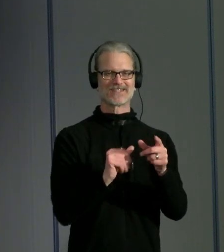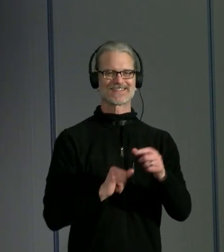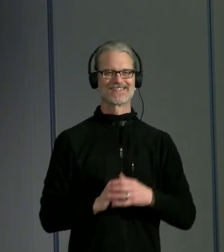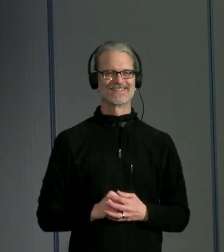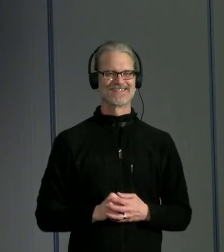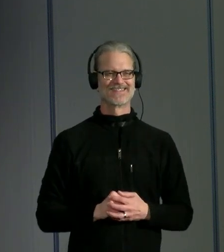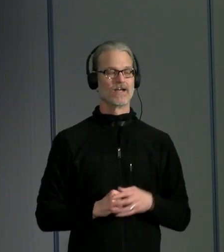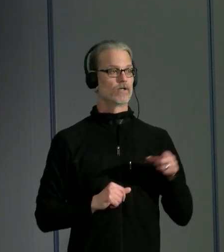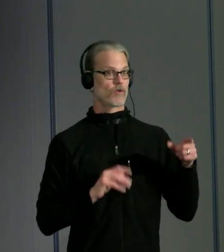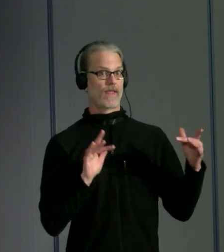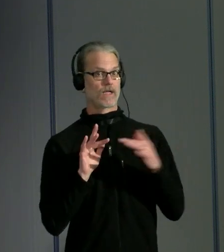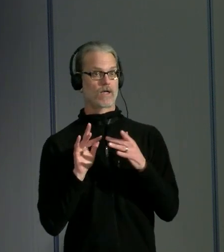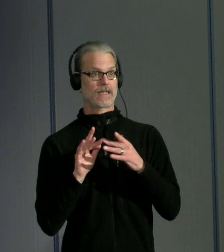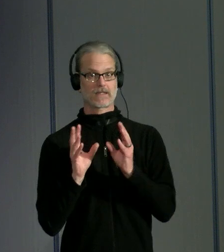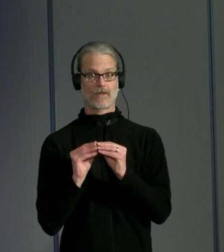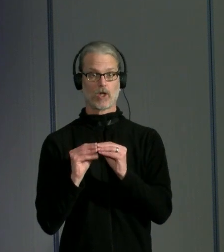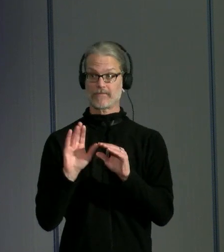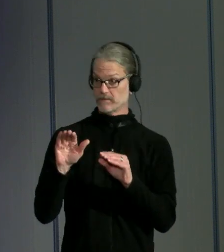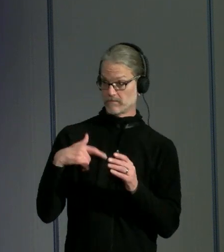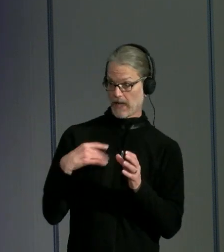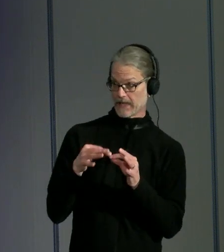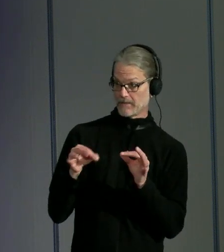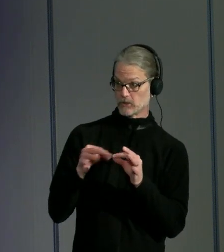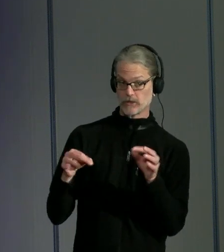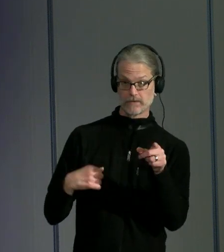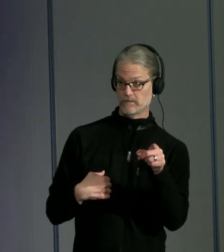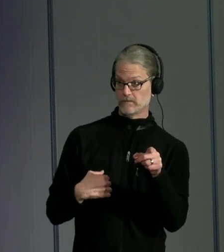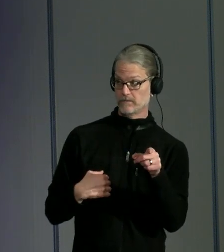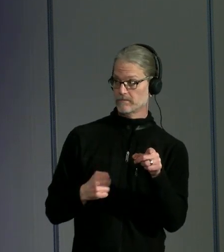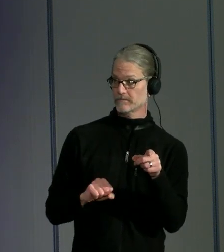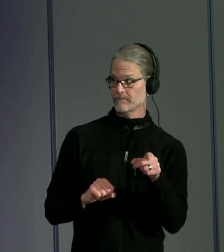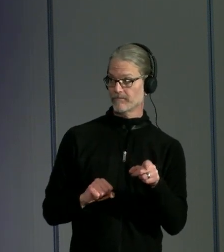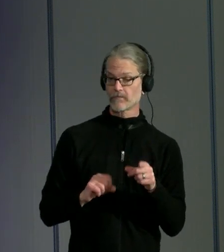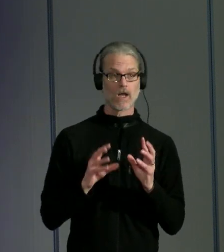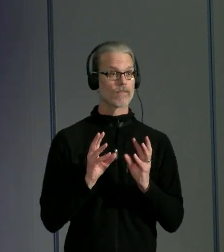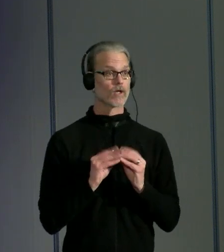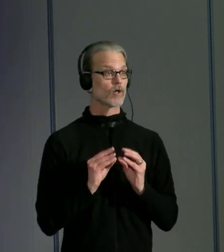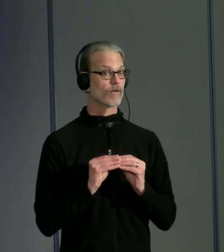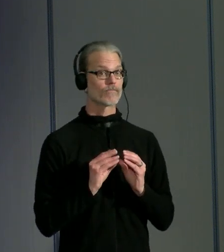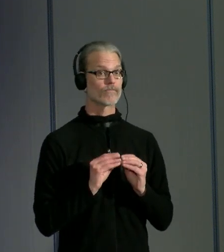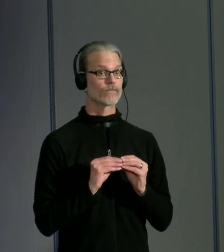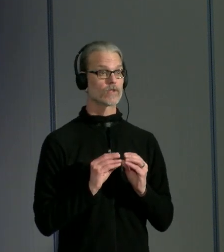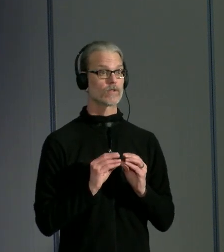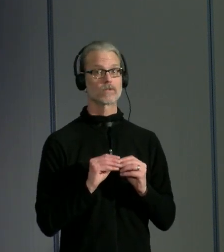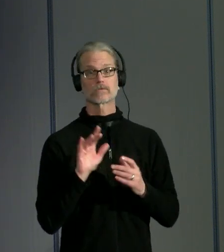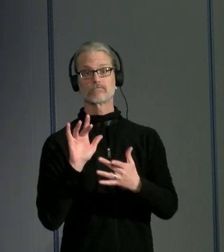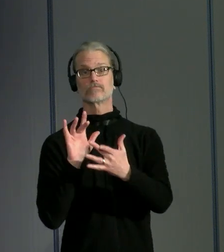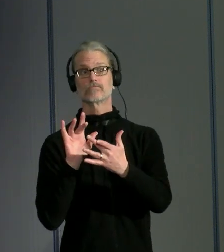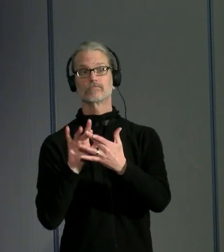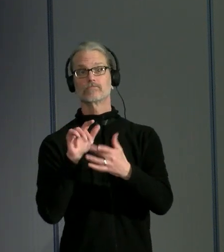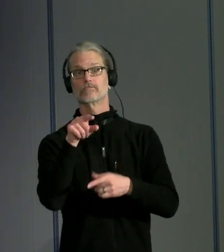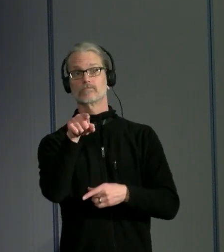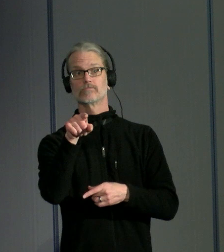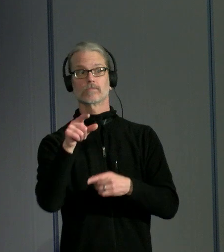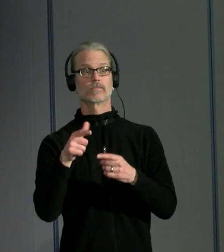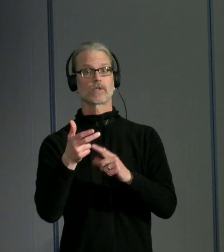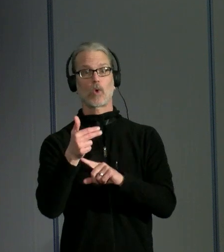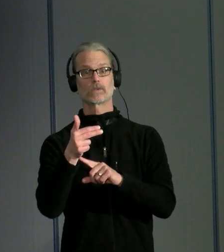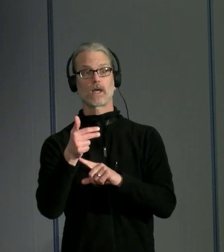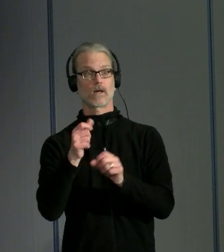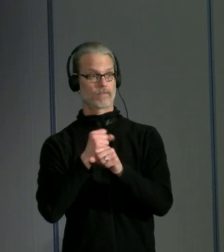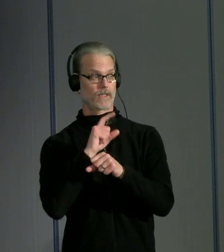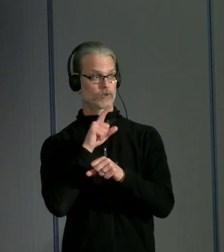they contacted the conference to see, hey, will captioning be available? And the conference staff contacted the venue to ensure that that